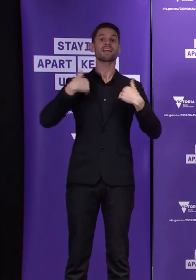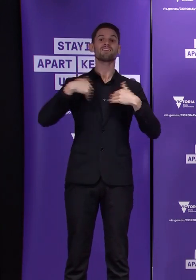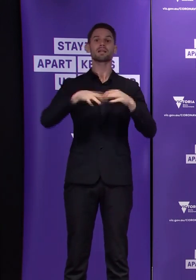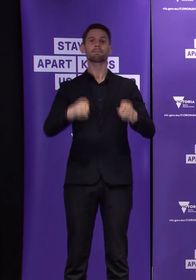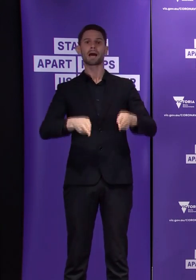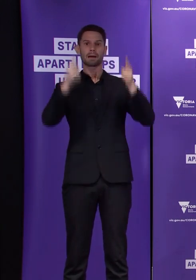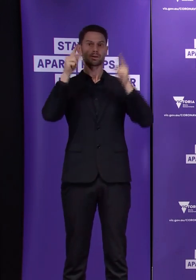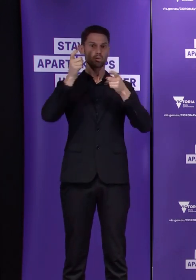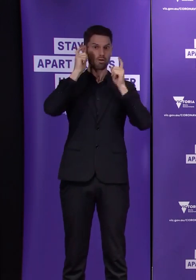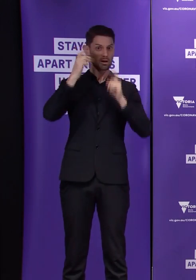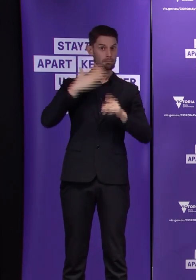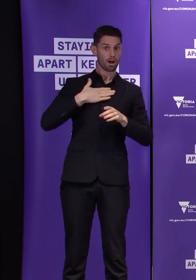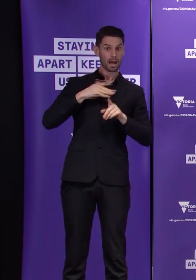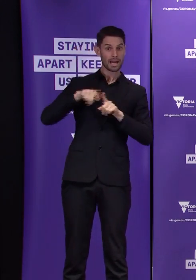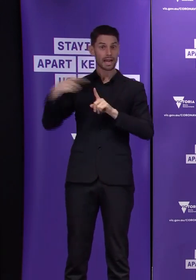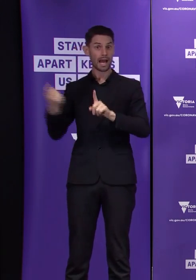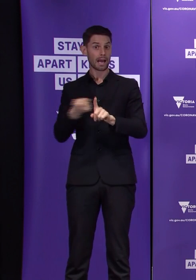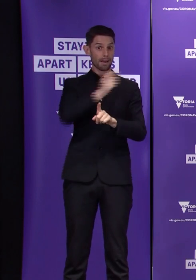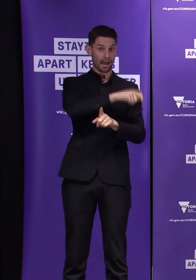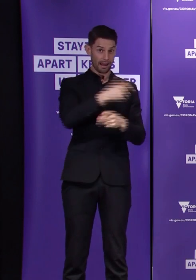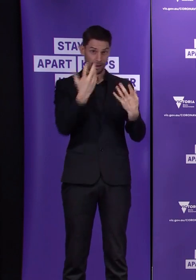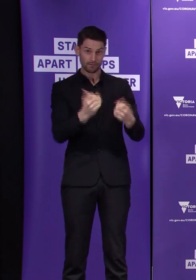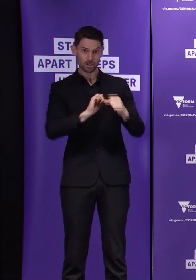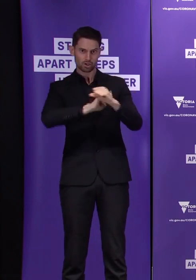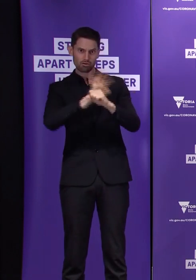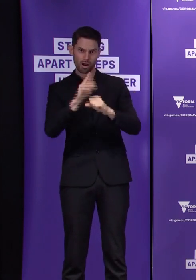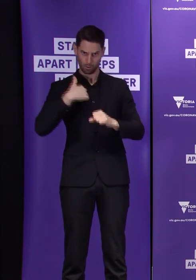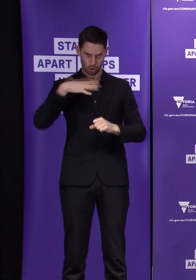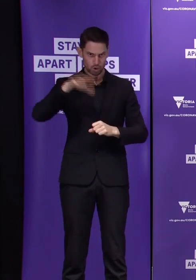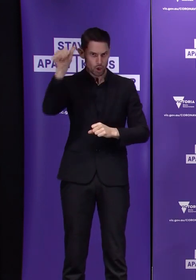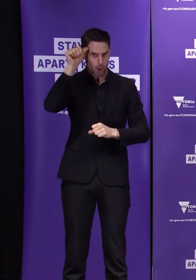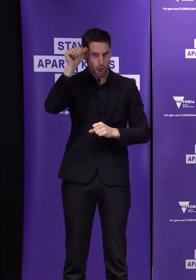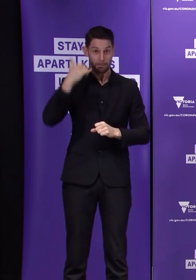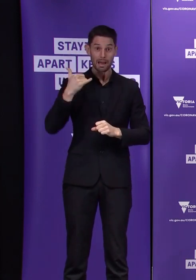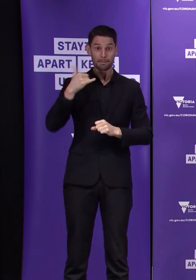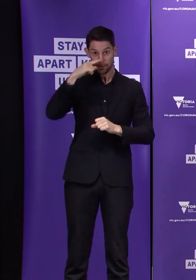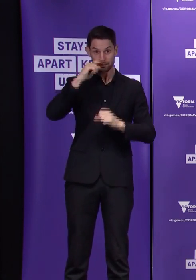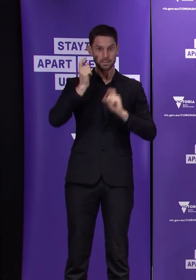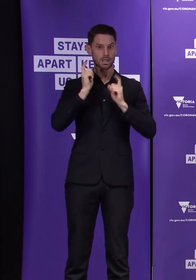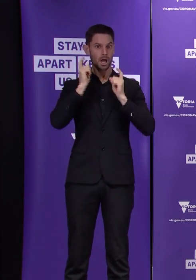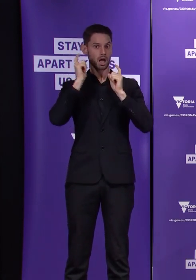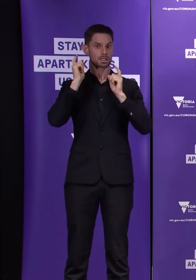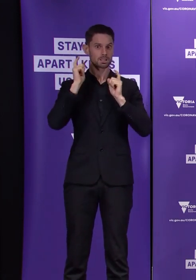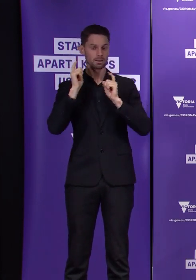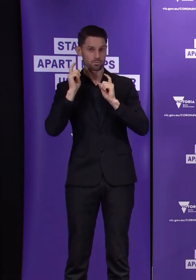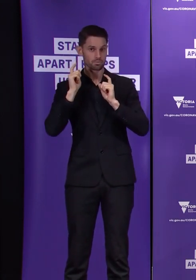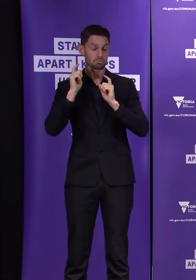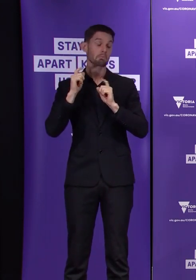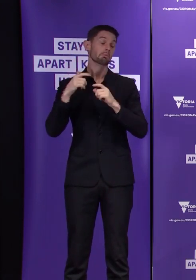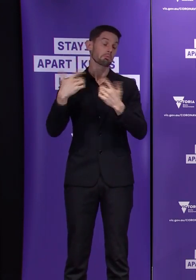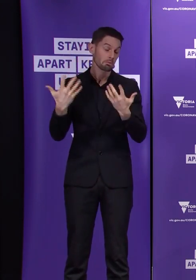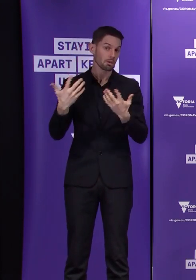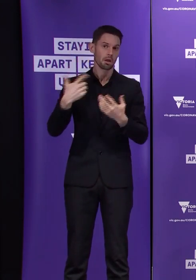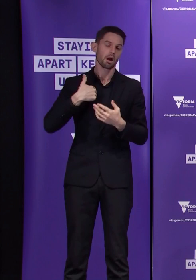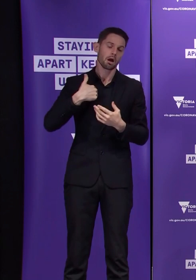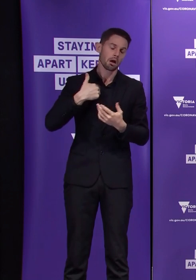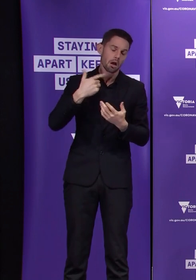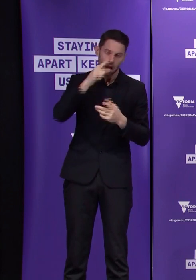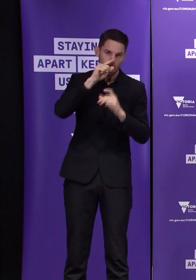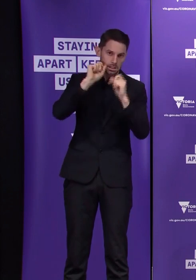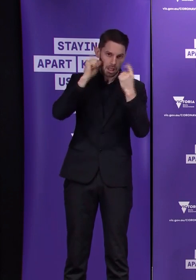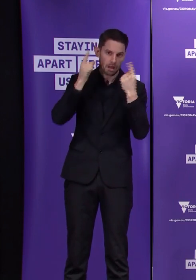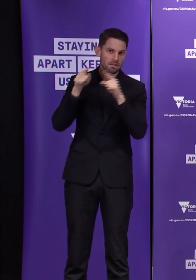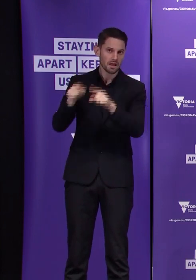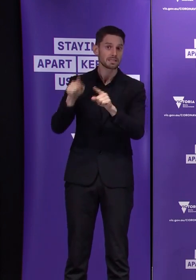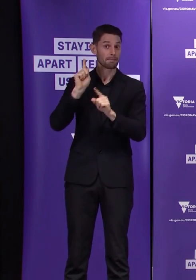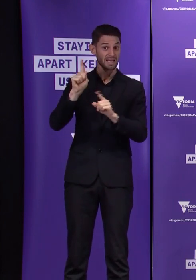but there can be a perception, there can be a sense of anxiety, whether that's real, and I'm not diminishing that, but whether it's in